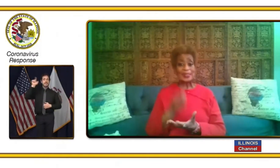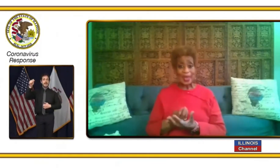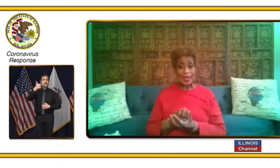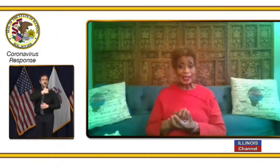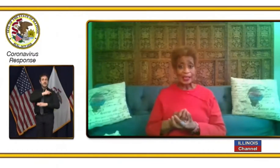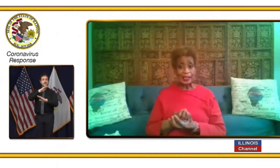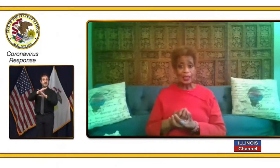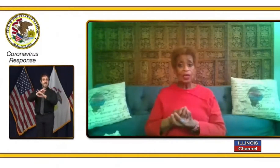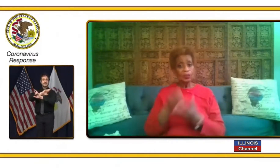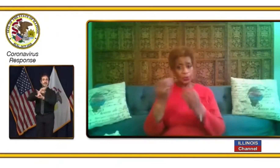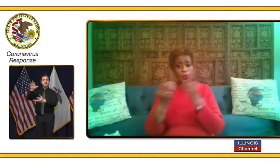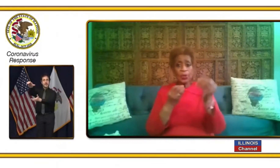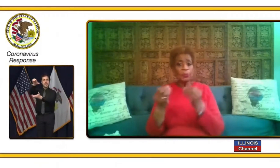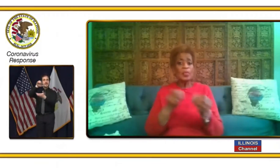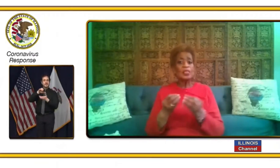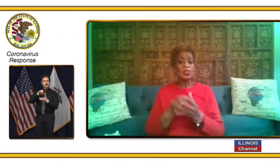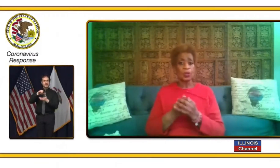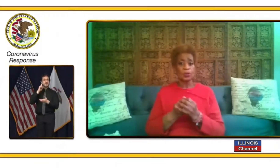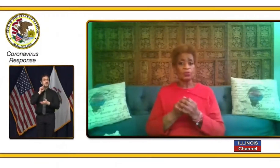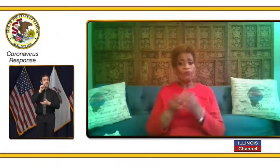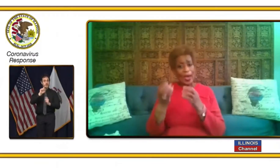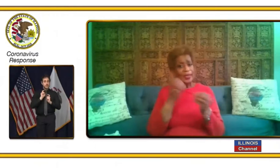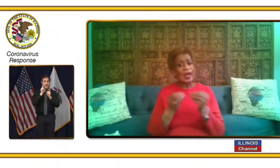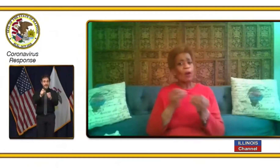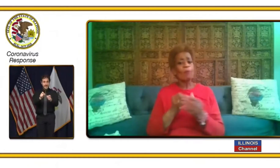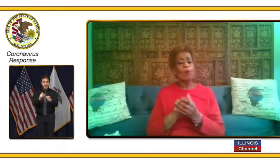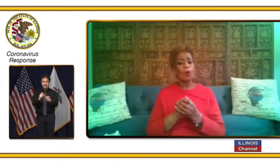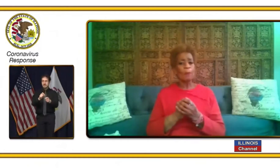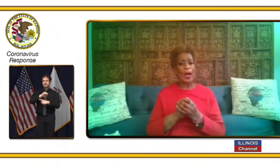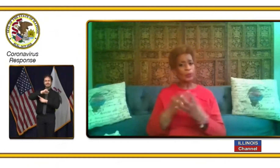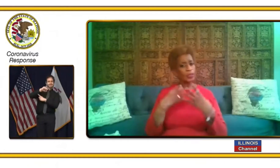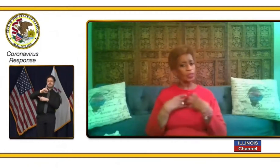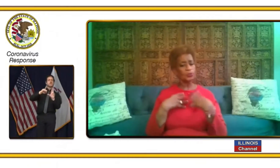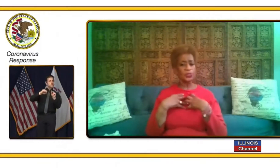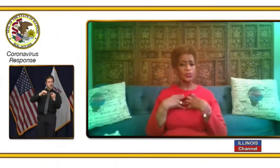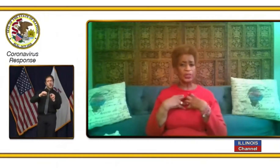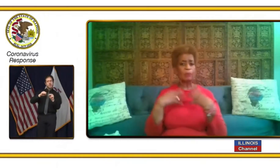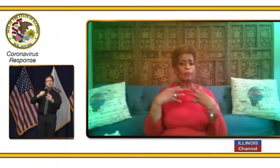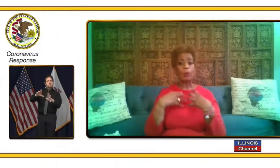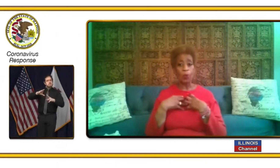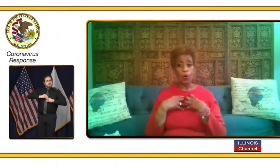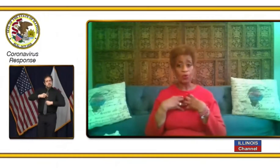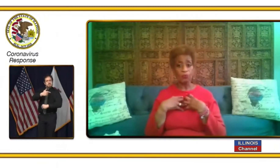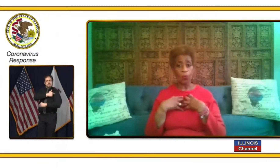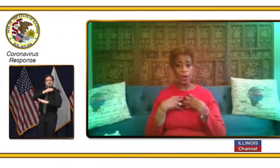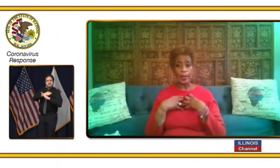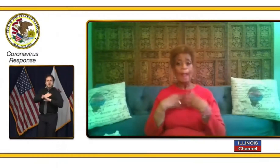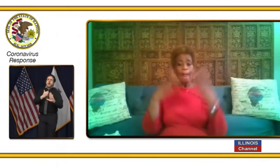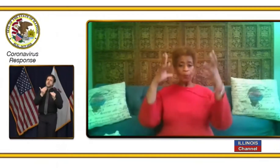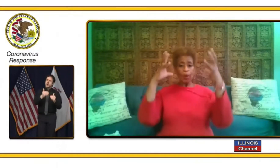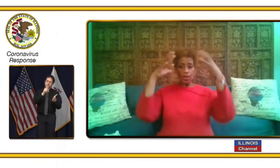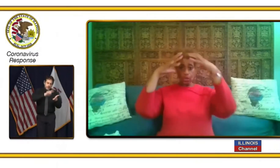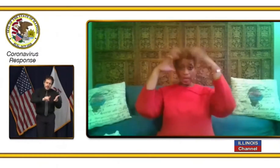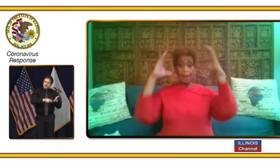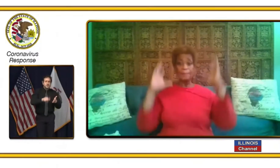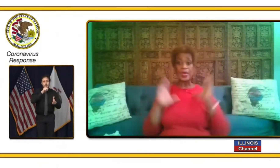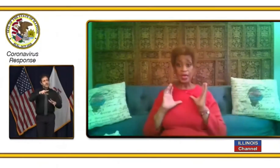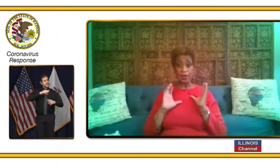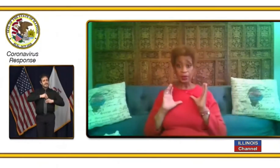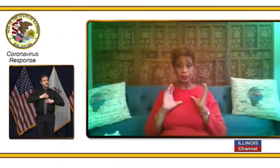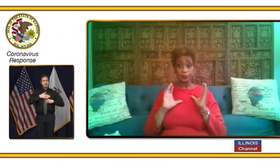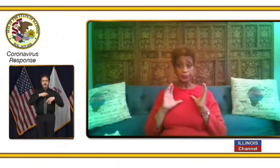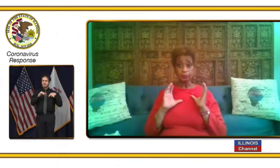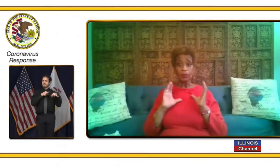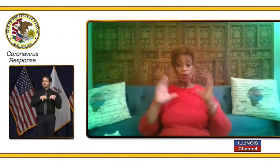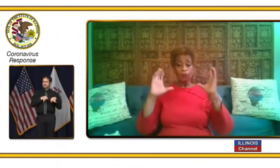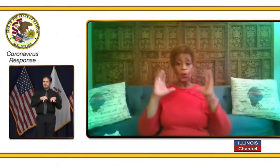available, please take it. Do your research, find out more about it. Don't just take my word for it,